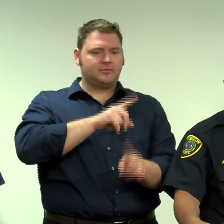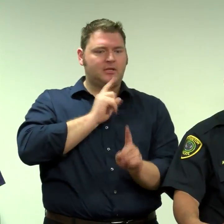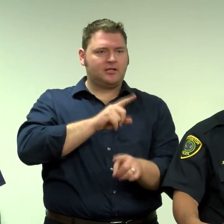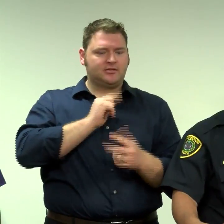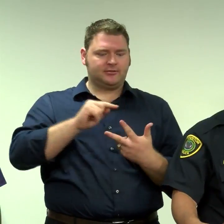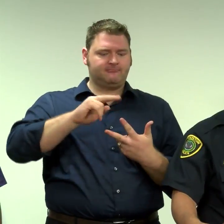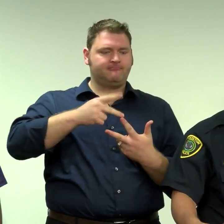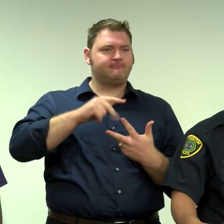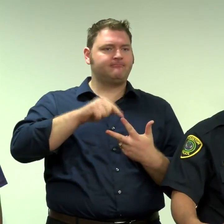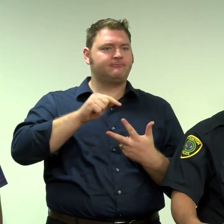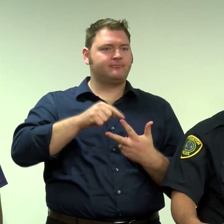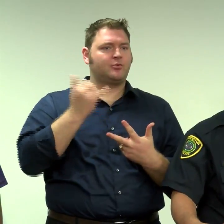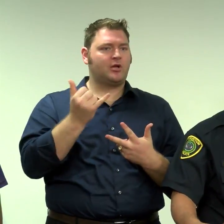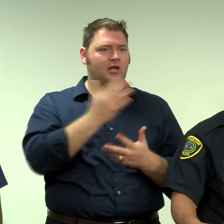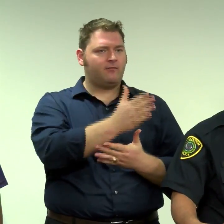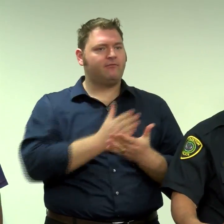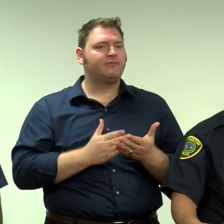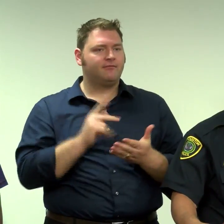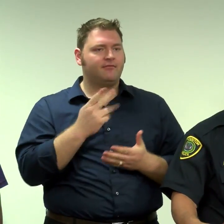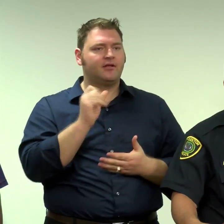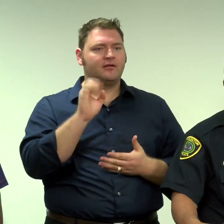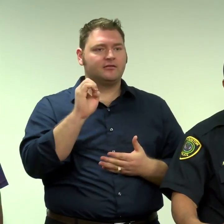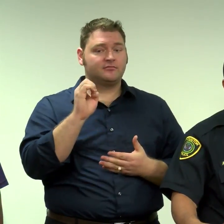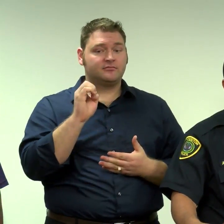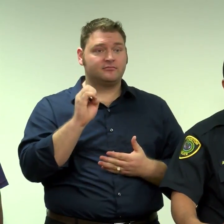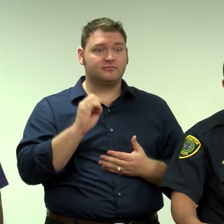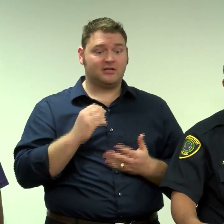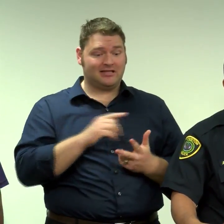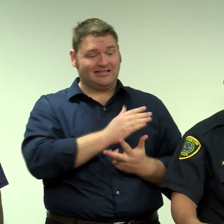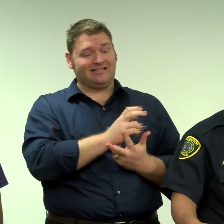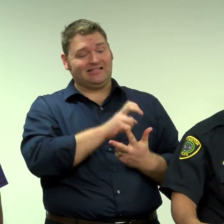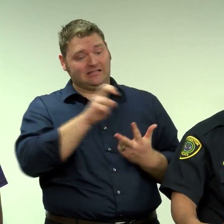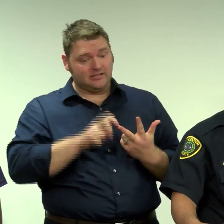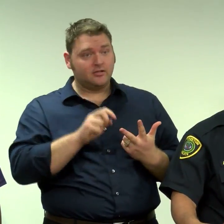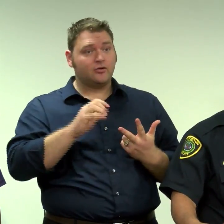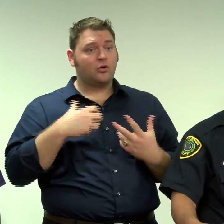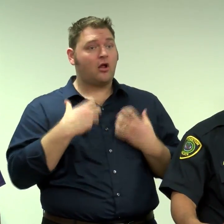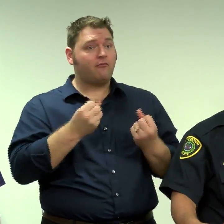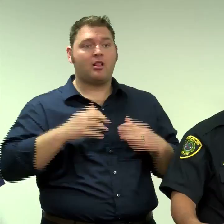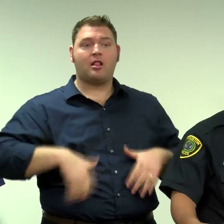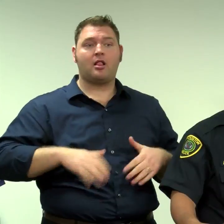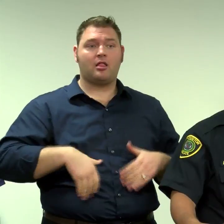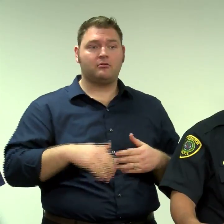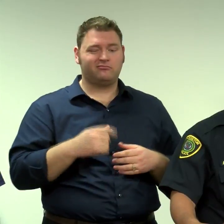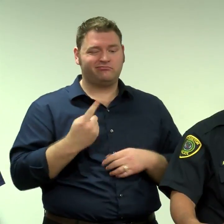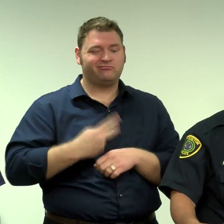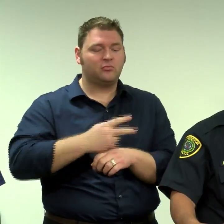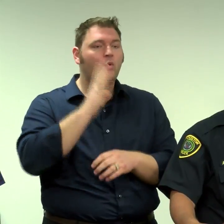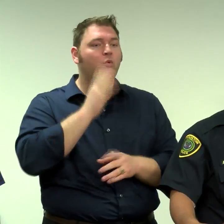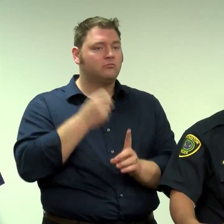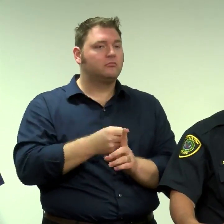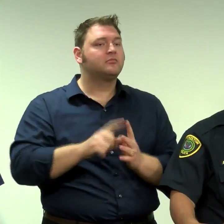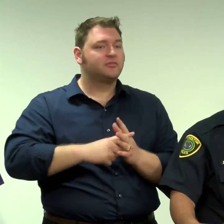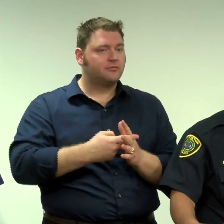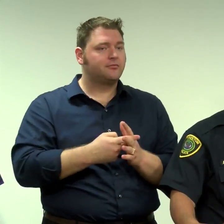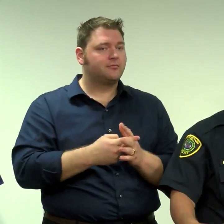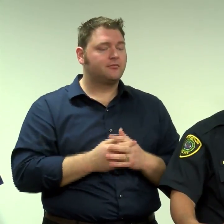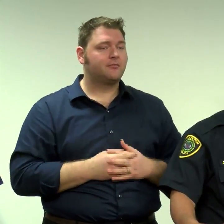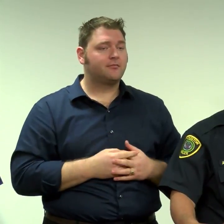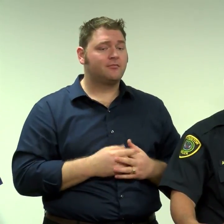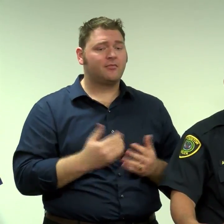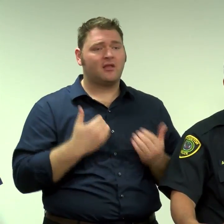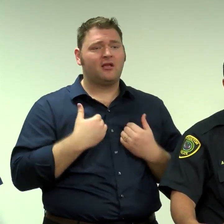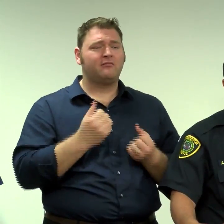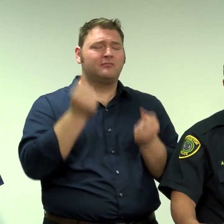couple more days. So our officers will not be going home. We've had 160 of our families that we know so far that have been impacted. And I